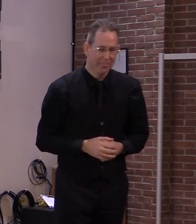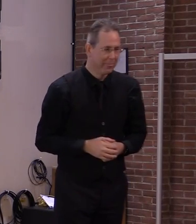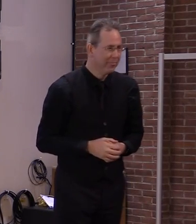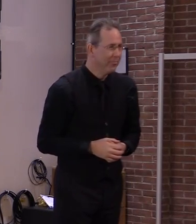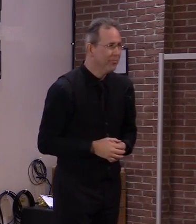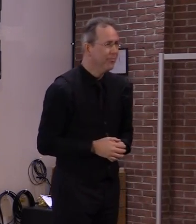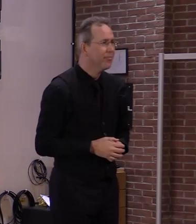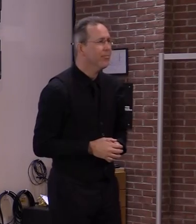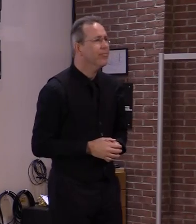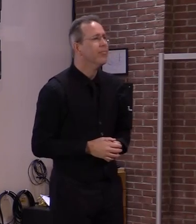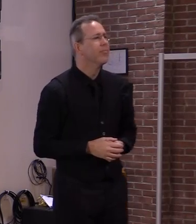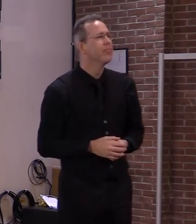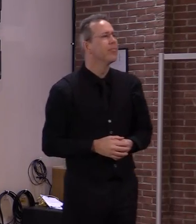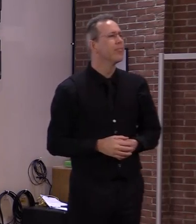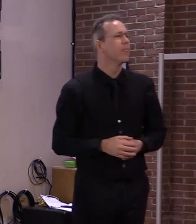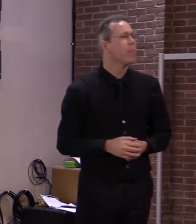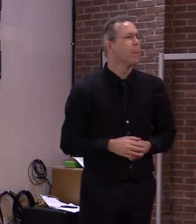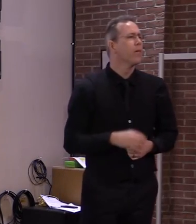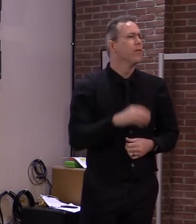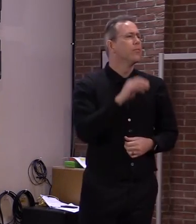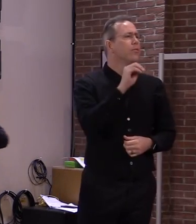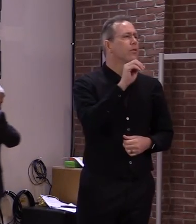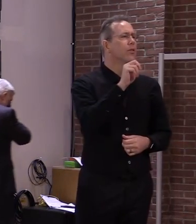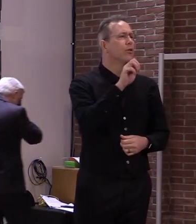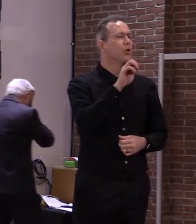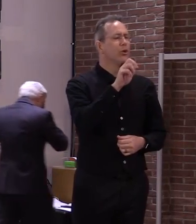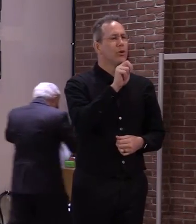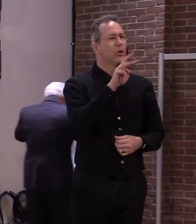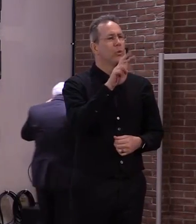Ed, Newport Daily Express.